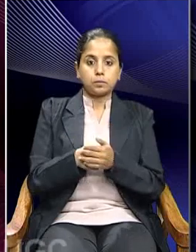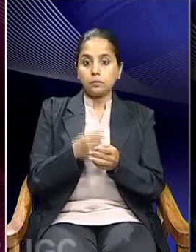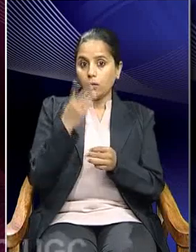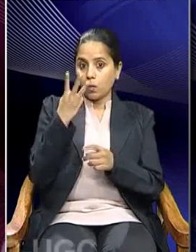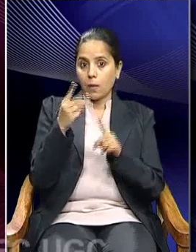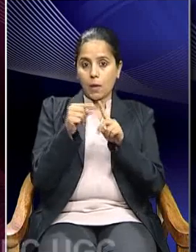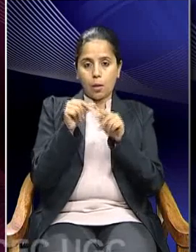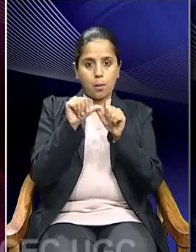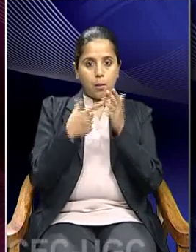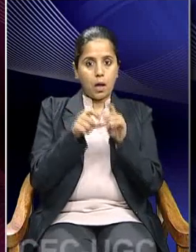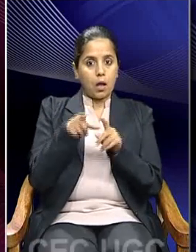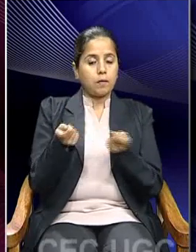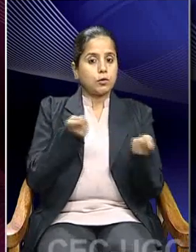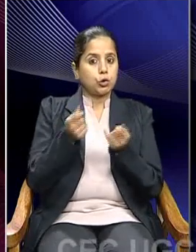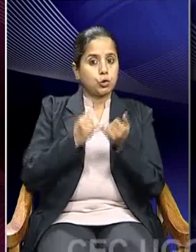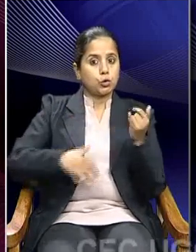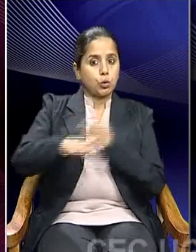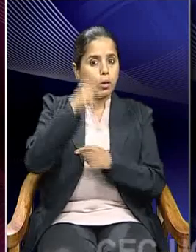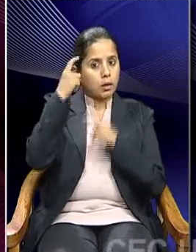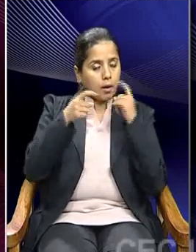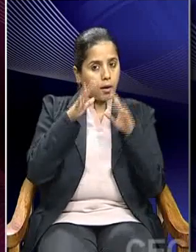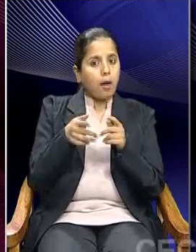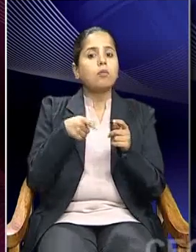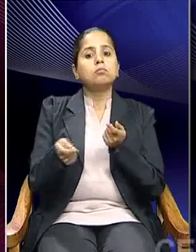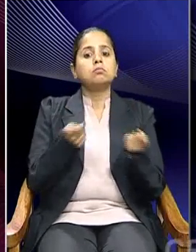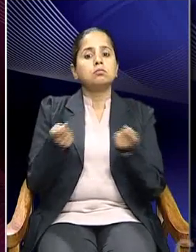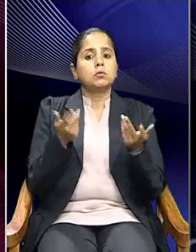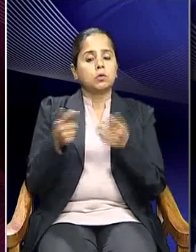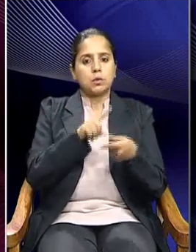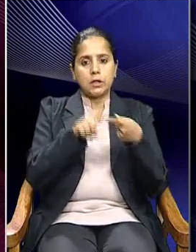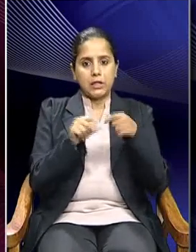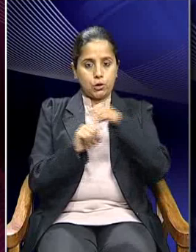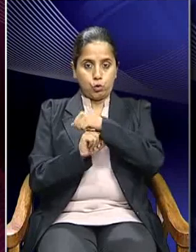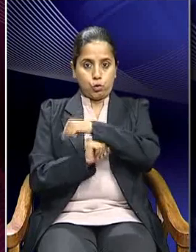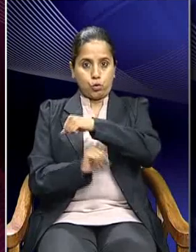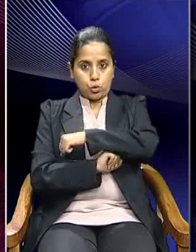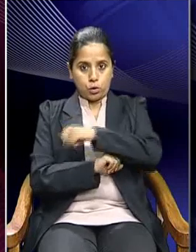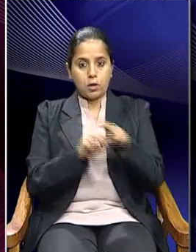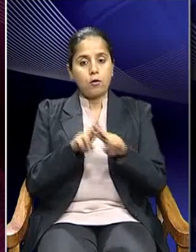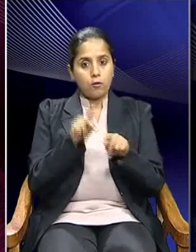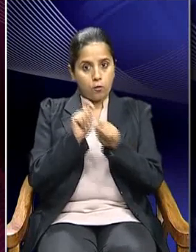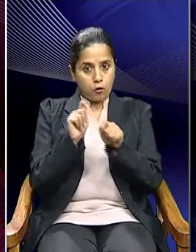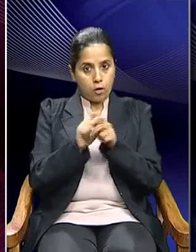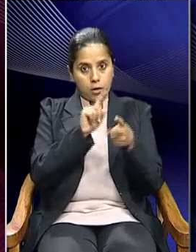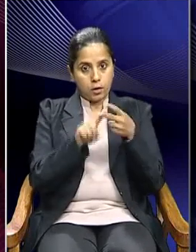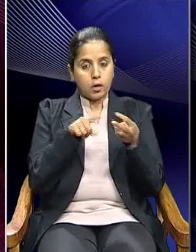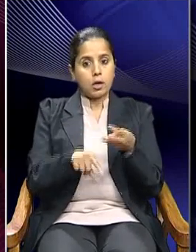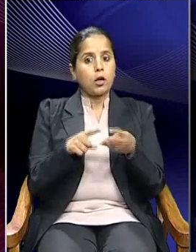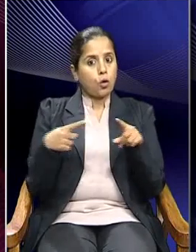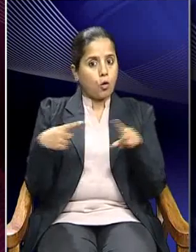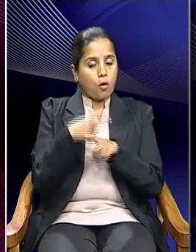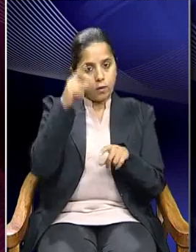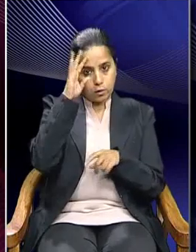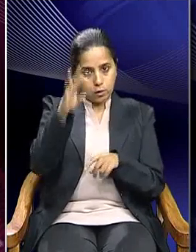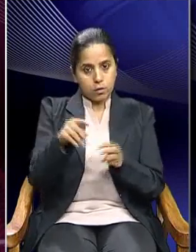paradigms which have dominated sociological thinking are structural, functionalism, conflict